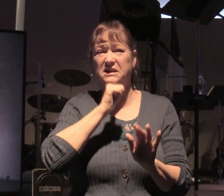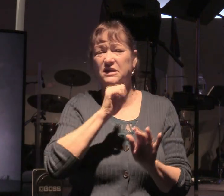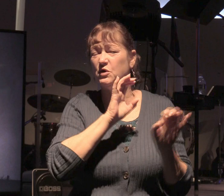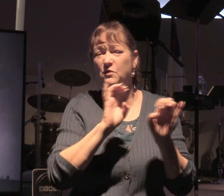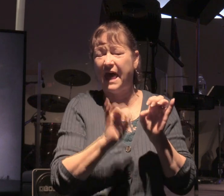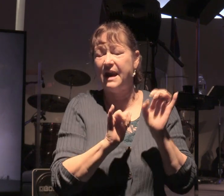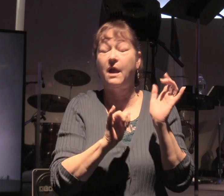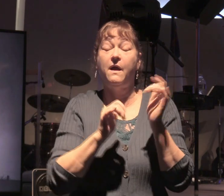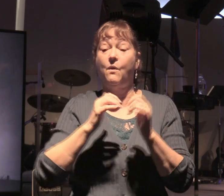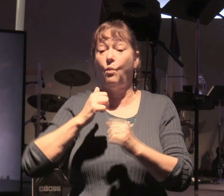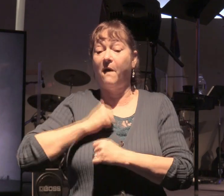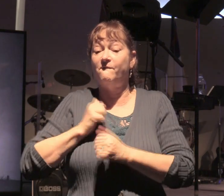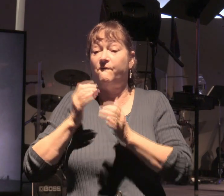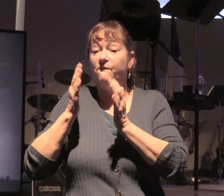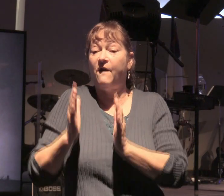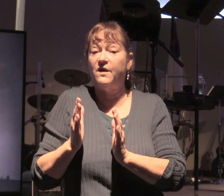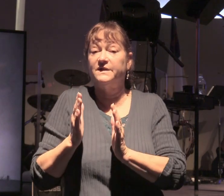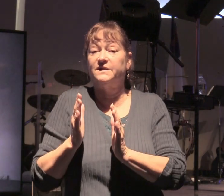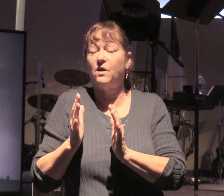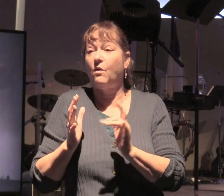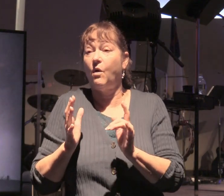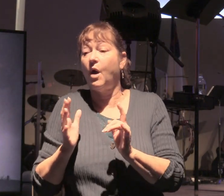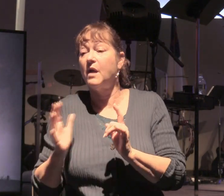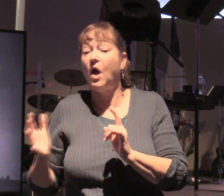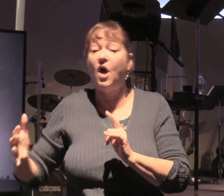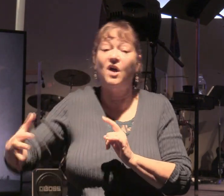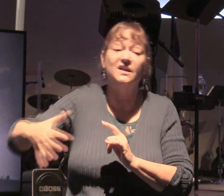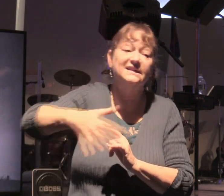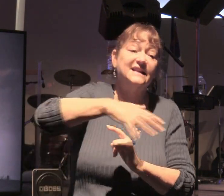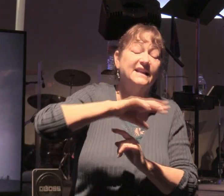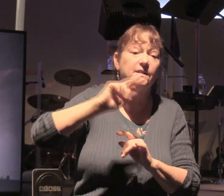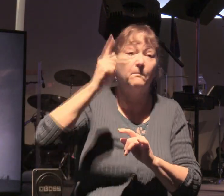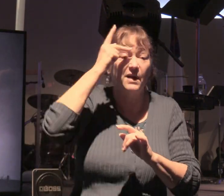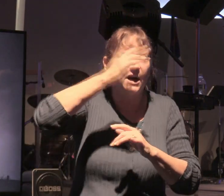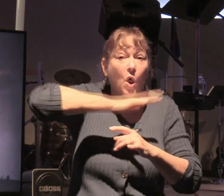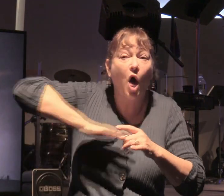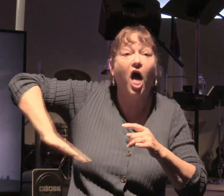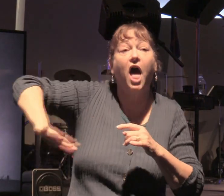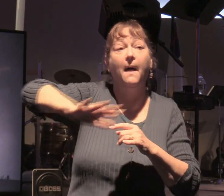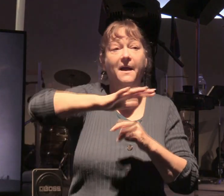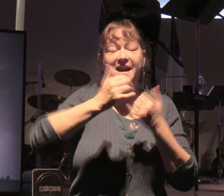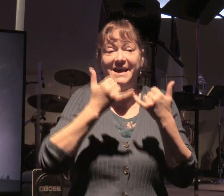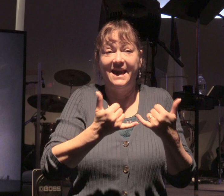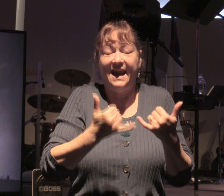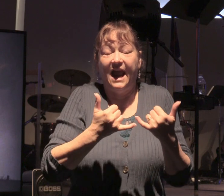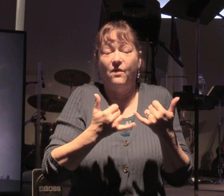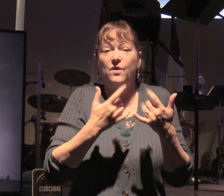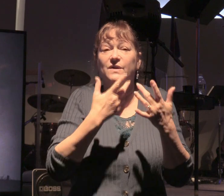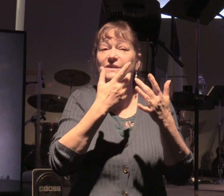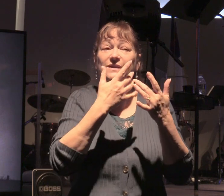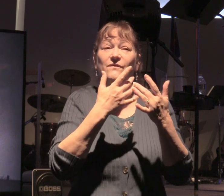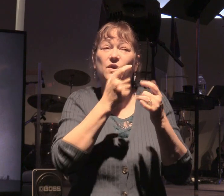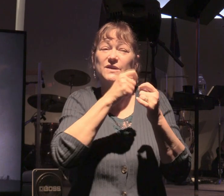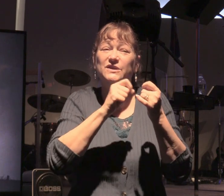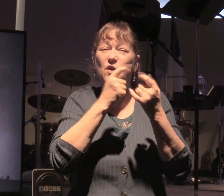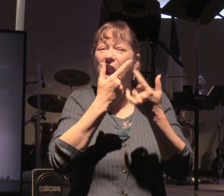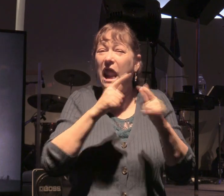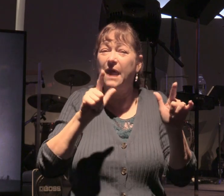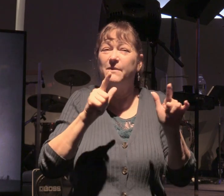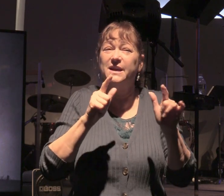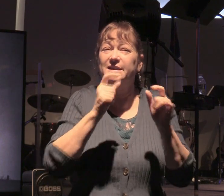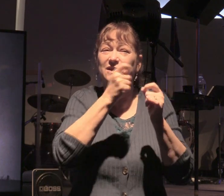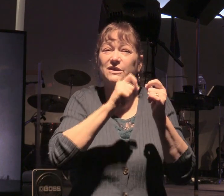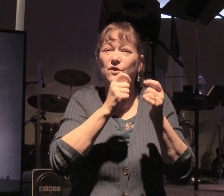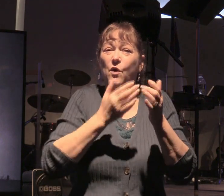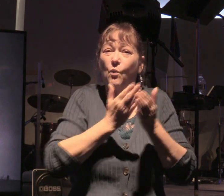While veterans are on all sides of the political spectrum these days, there are certain liberties, certain